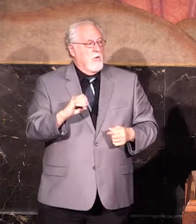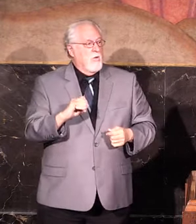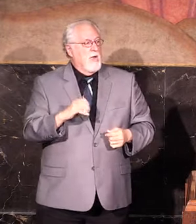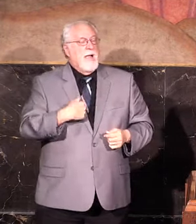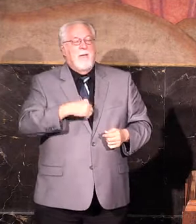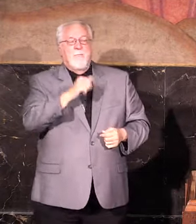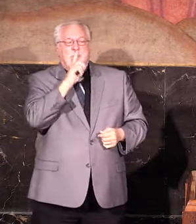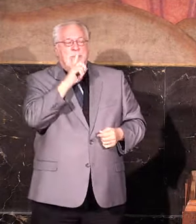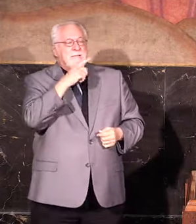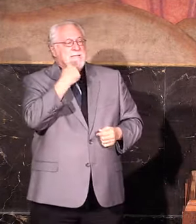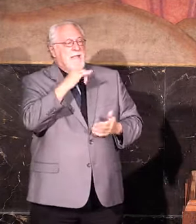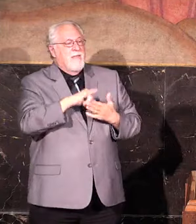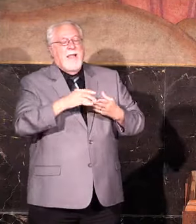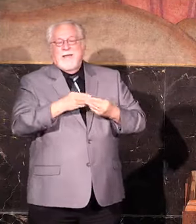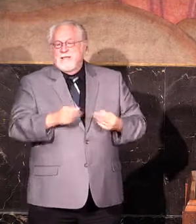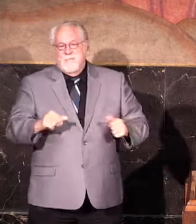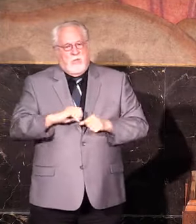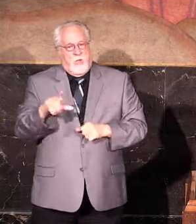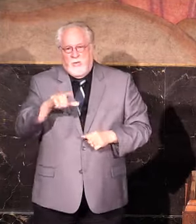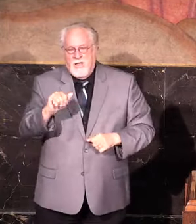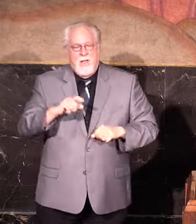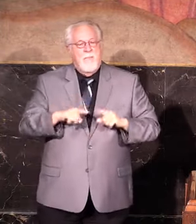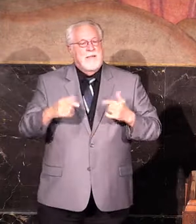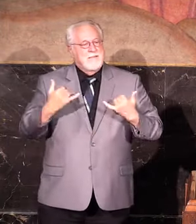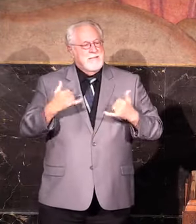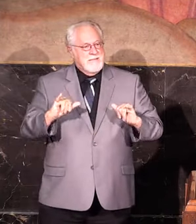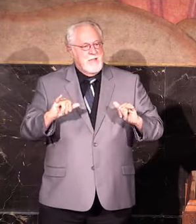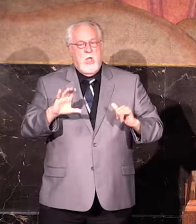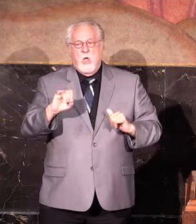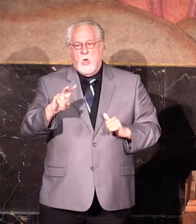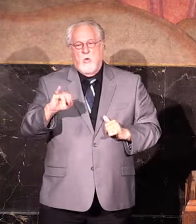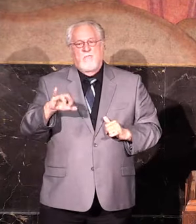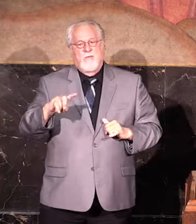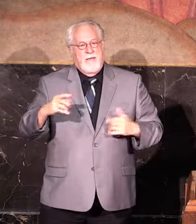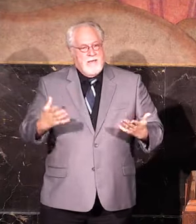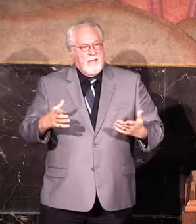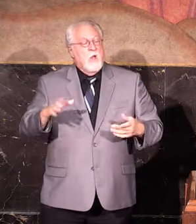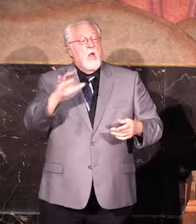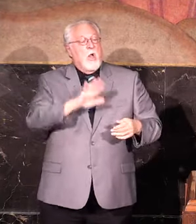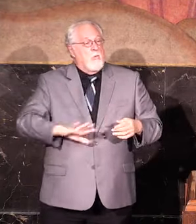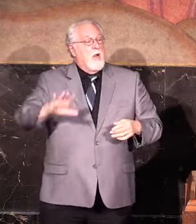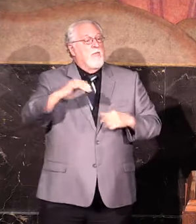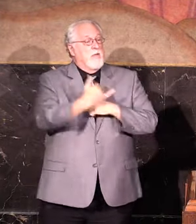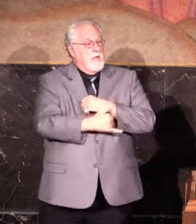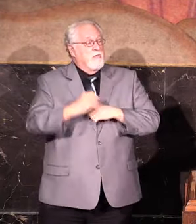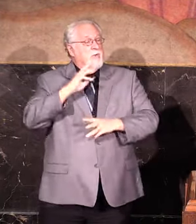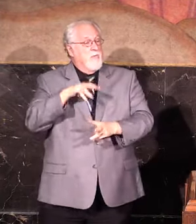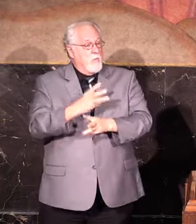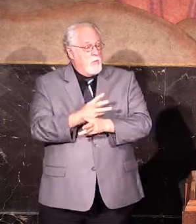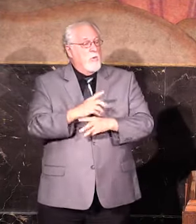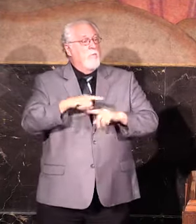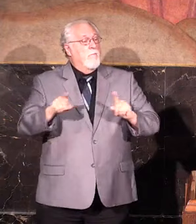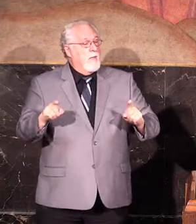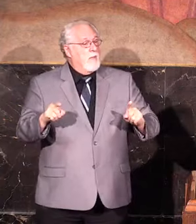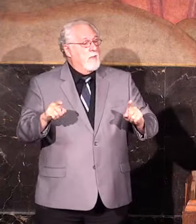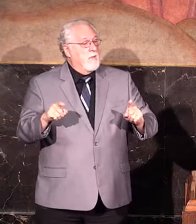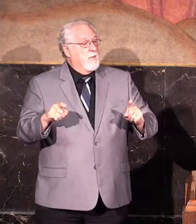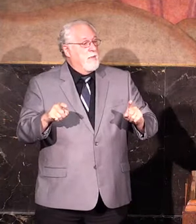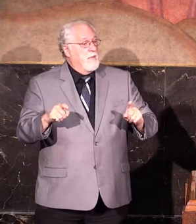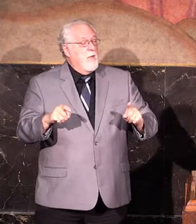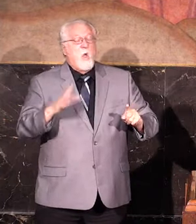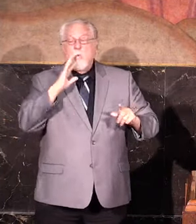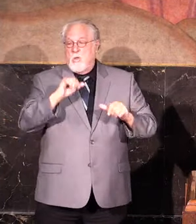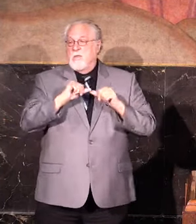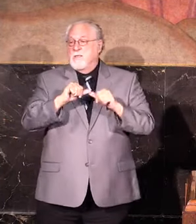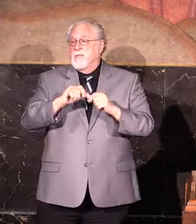not saying it's about to disappear in Louisiana, because there's still a lot of COVID here around the country and around the world, and so it's going to